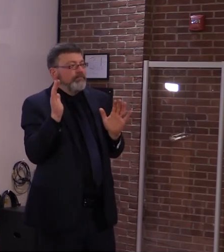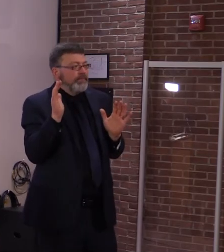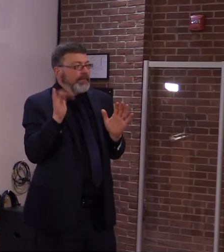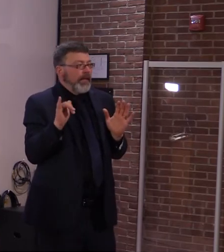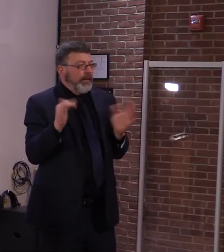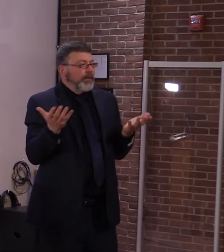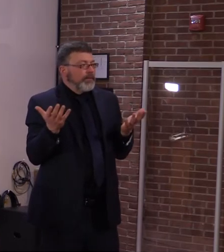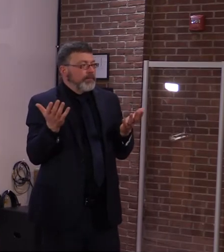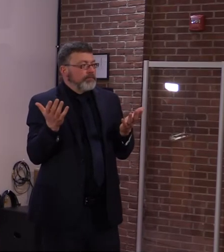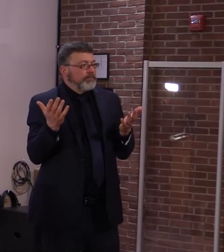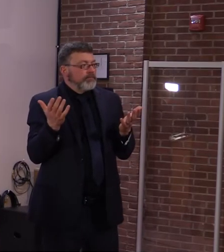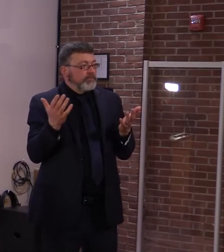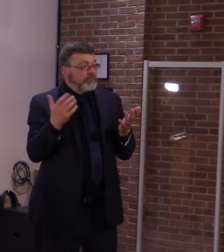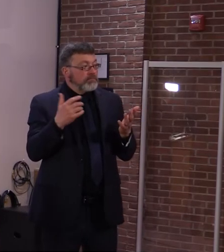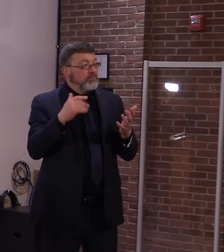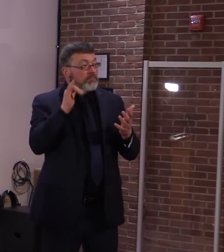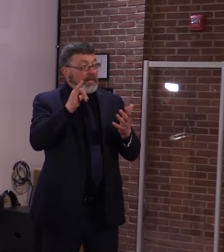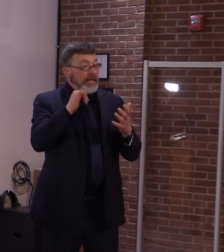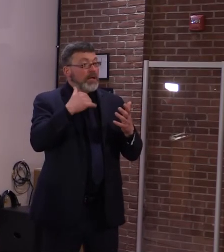or so.